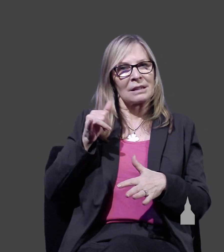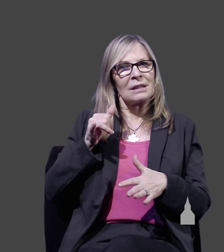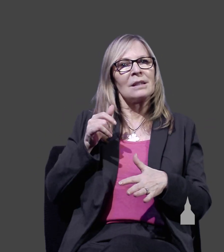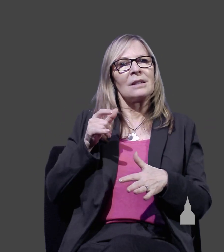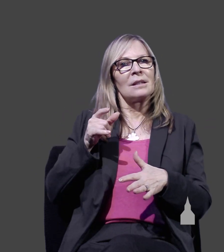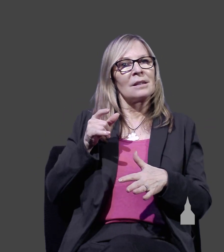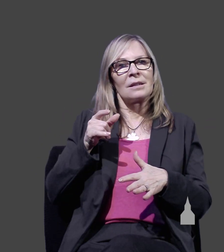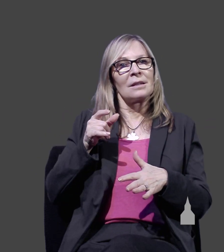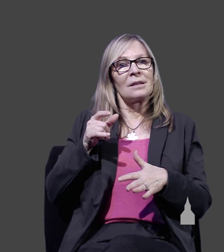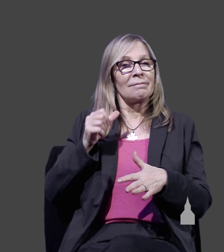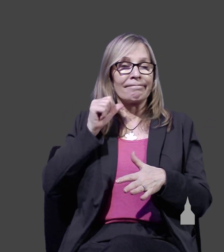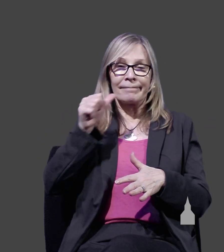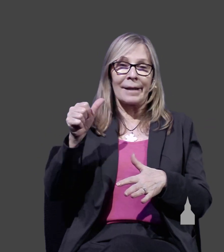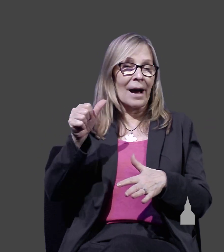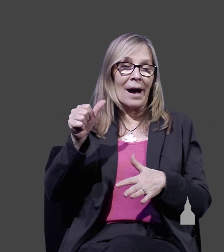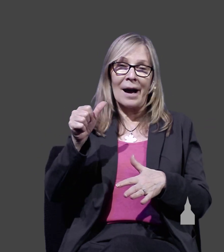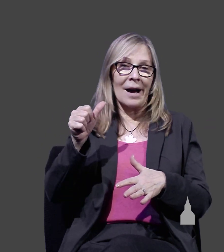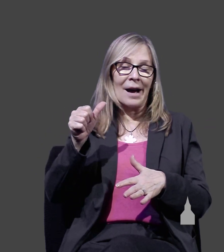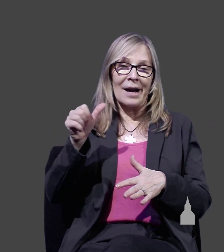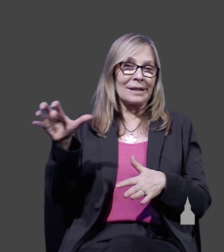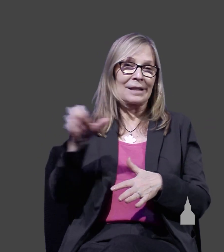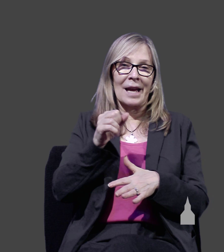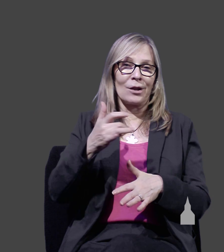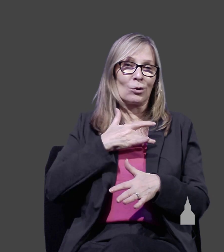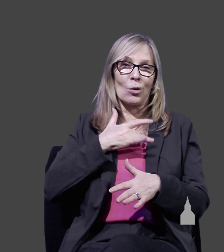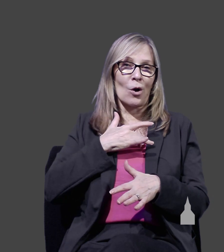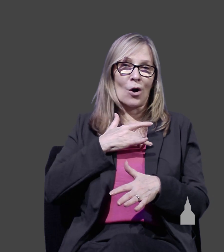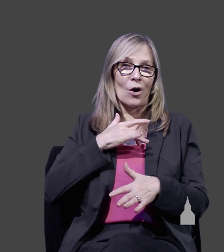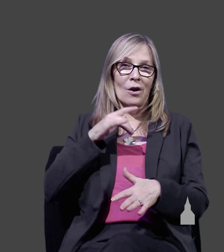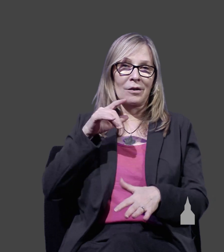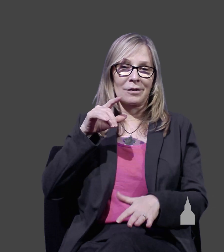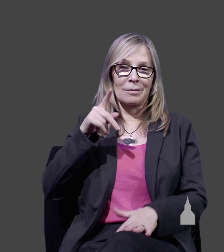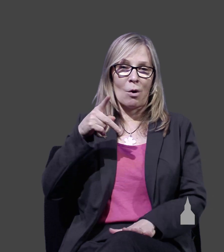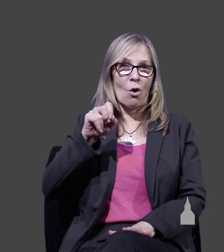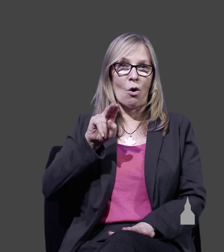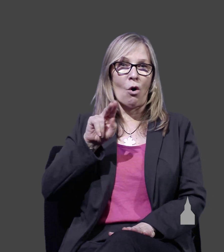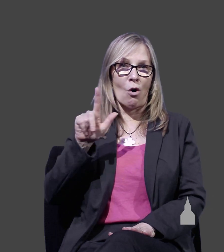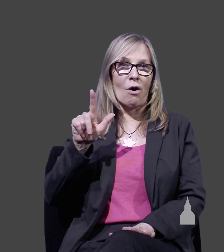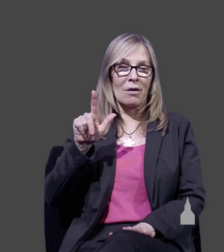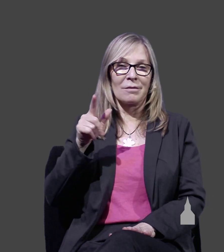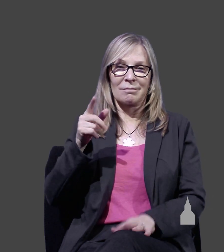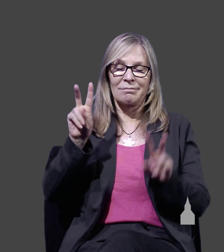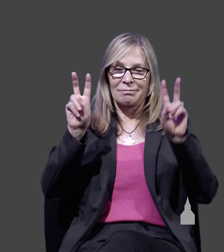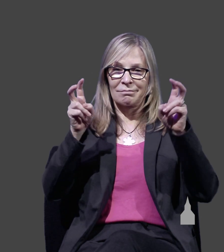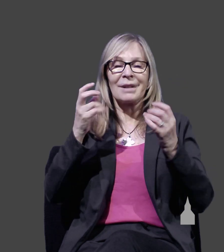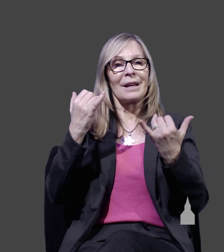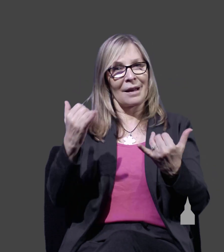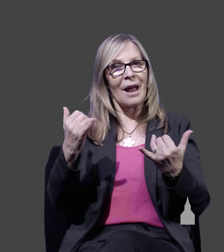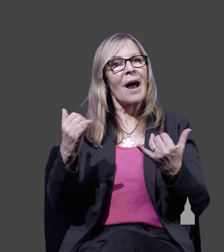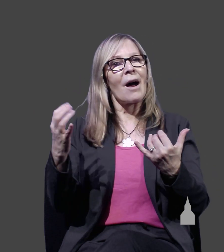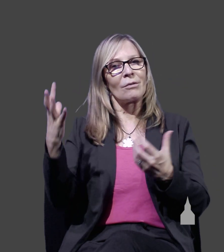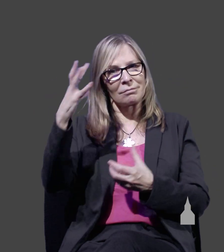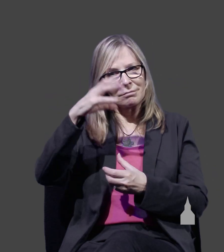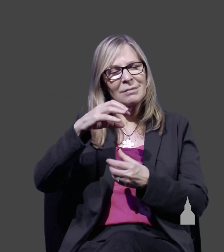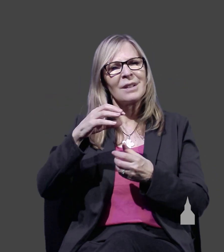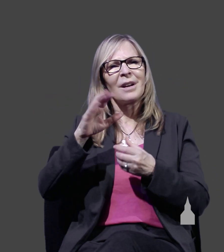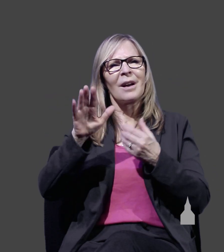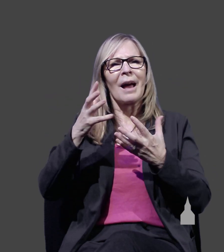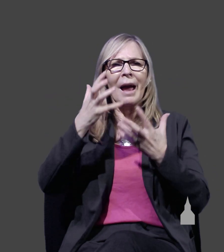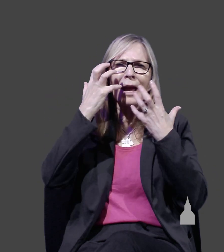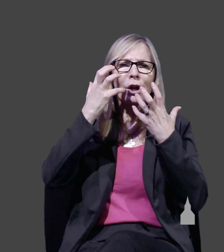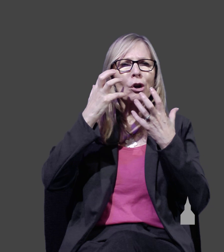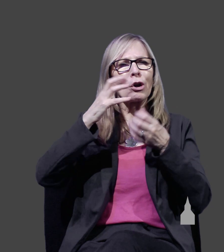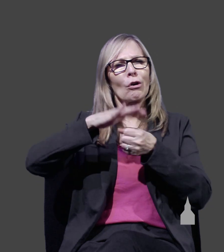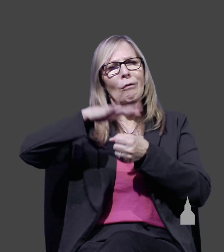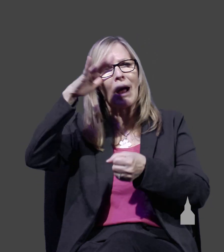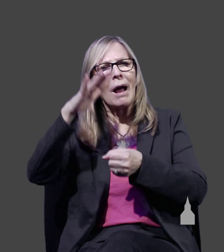Those who haven't taken to heart Paul's warning in Colossians 3, 8, and 9. But now you also put them all aside. Anger, wrath,